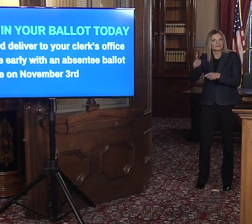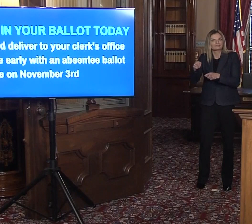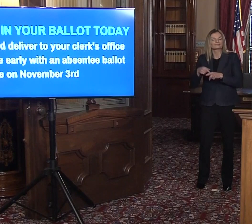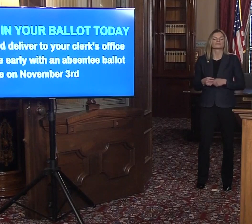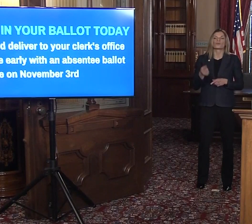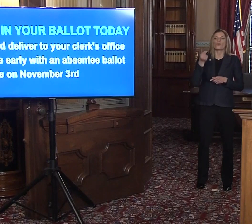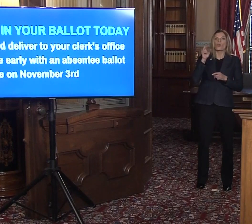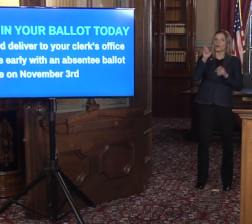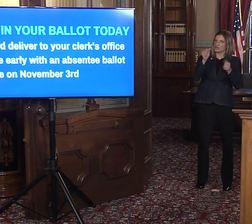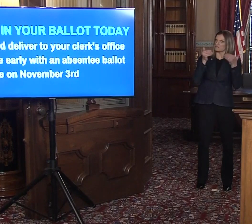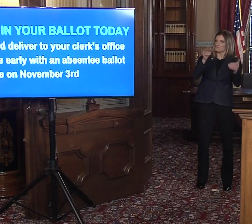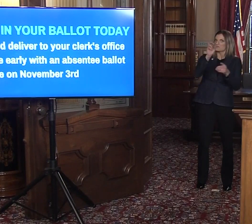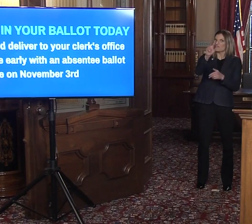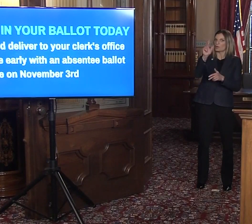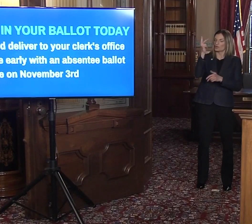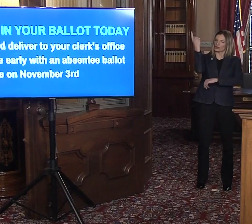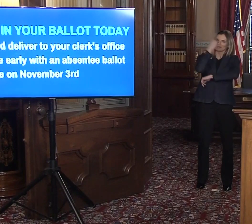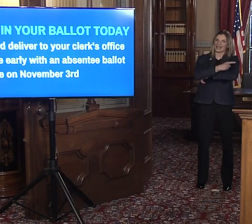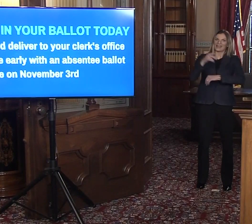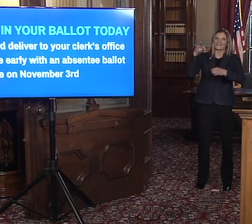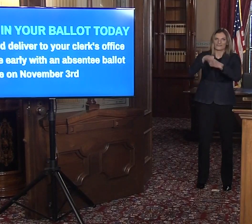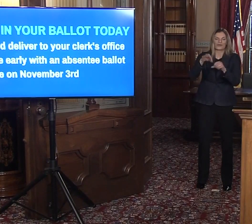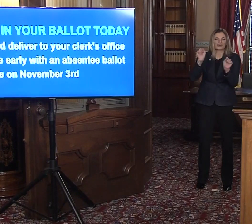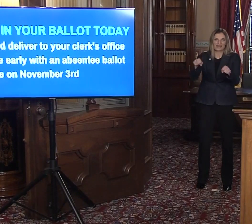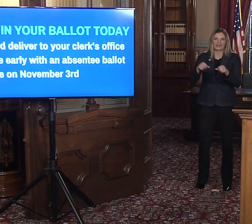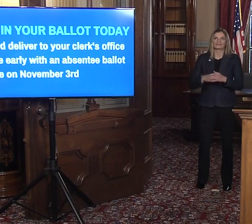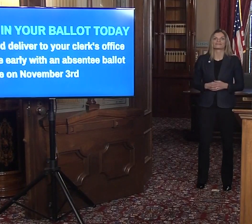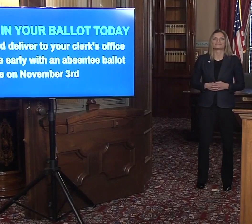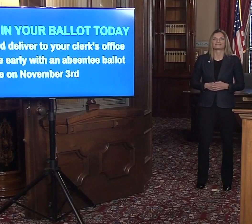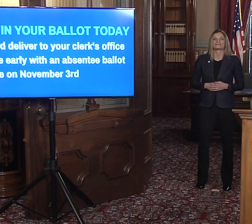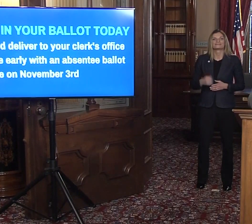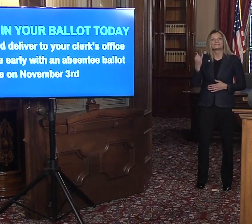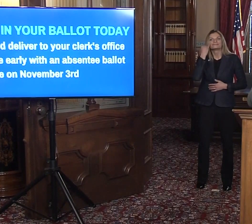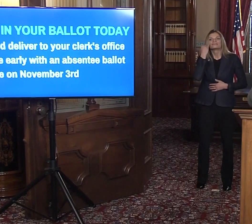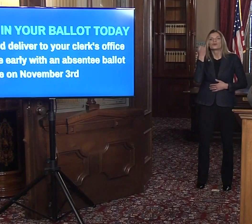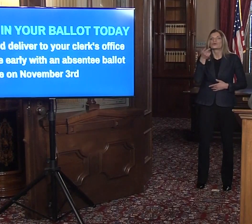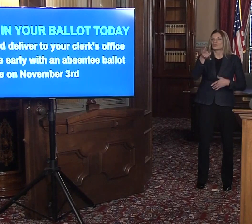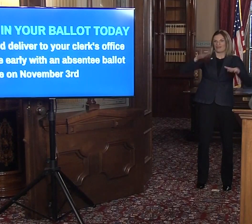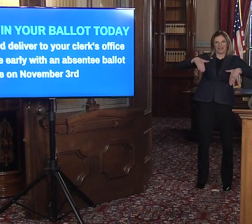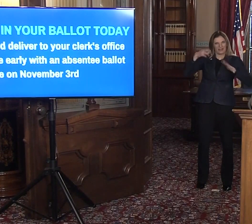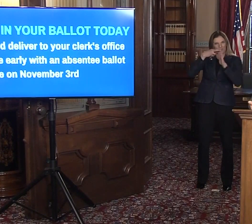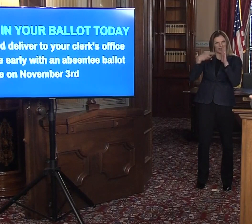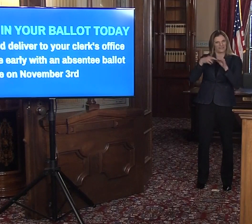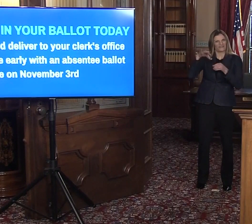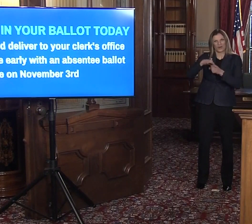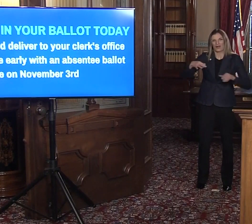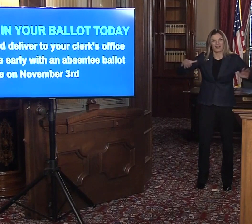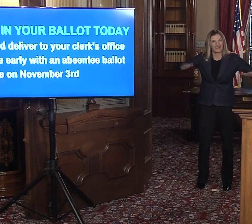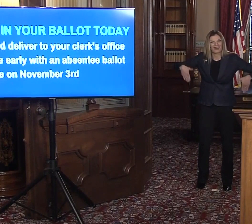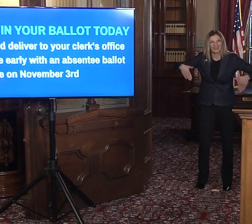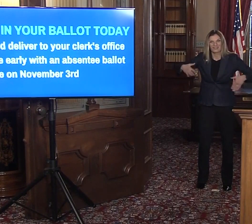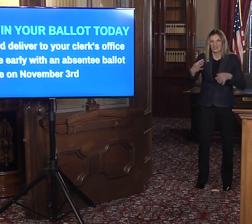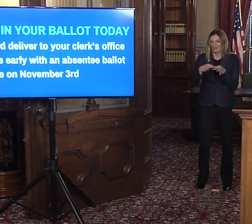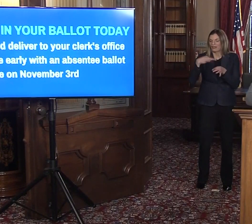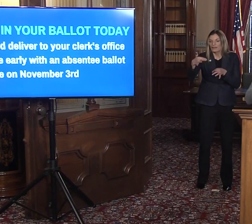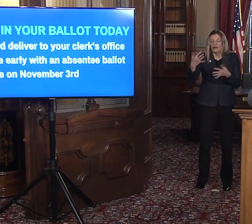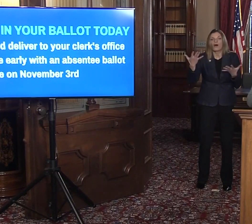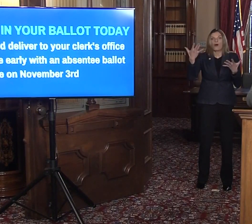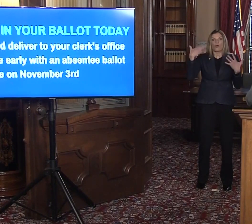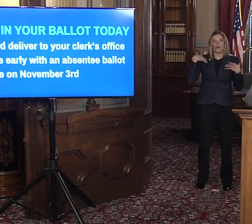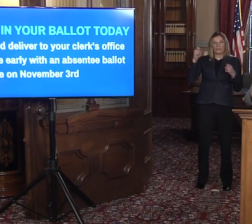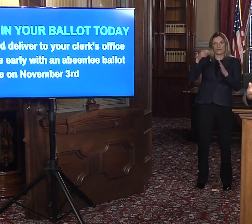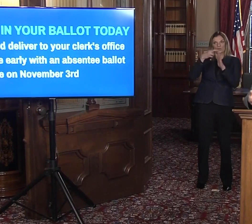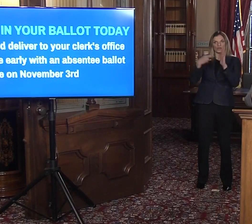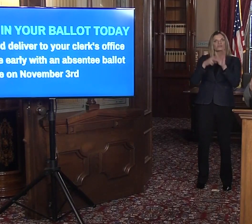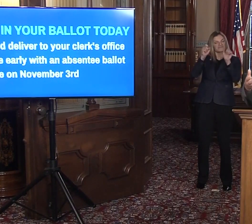3rd. Registration must be done in person. So if you haven't registered to vote but you want to participate in this election,